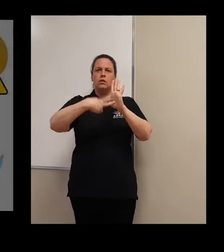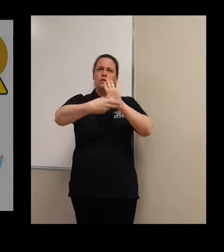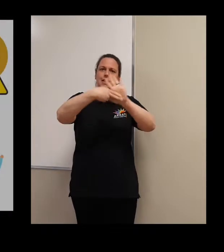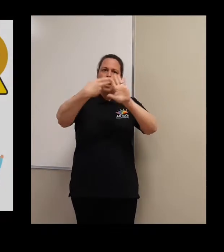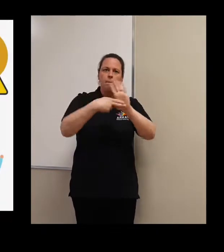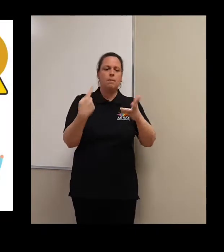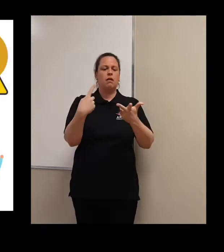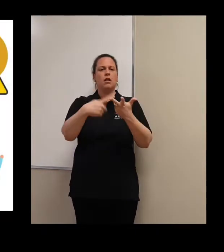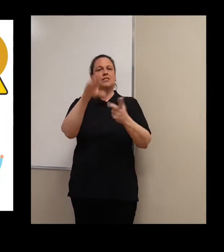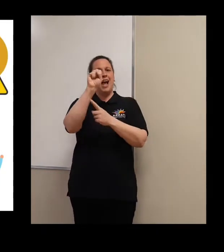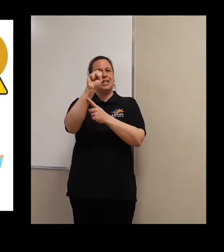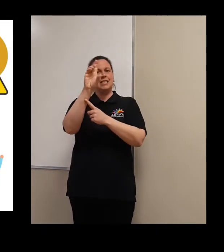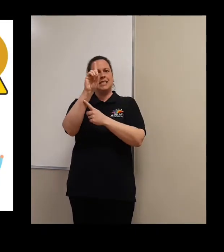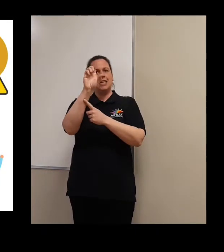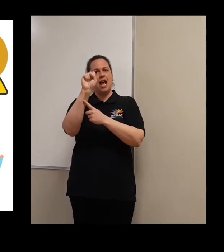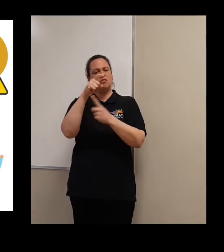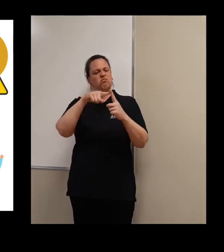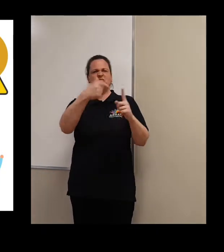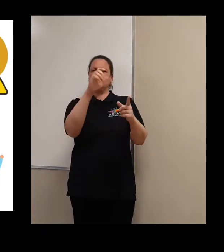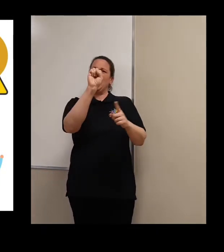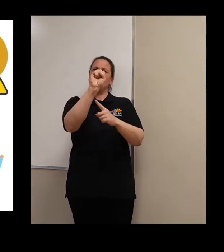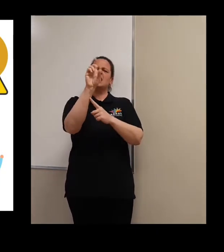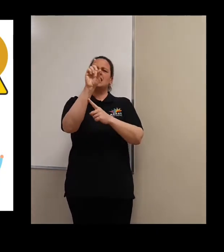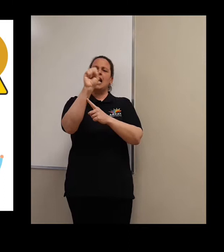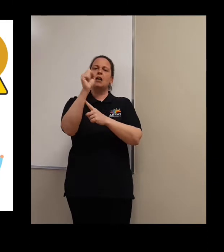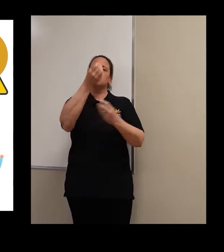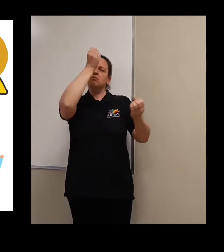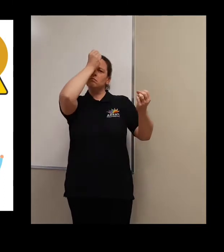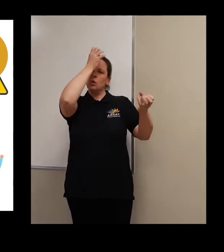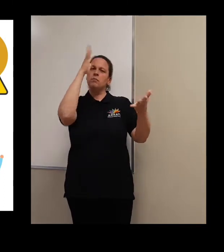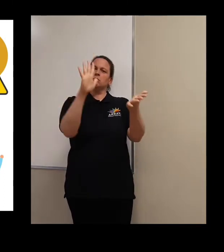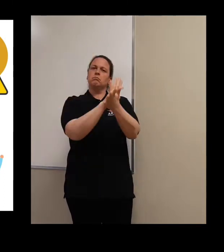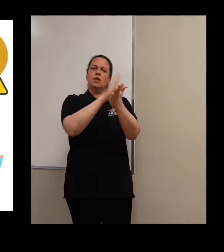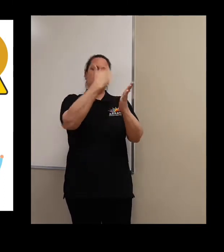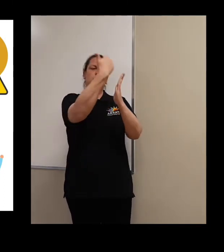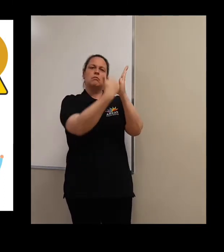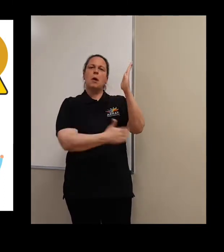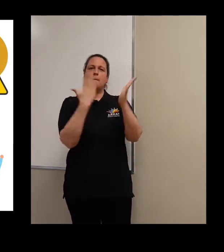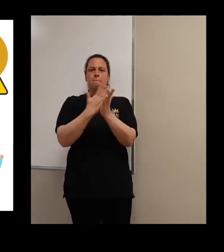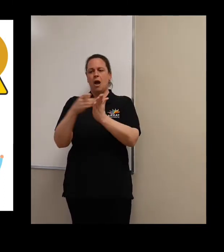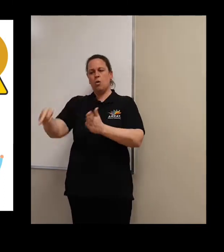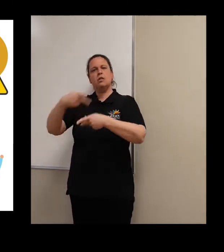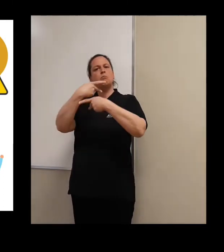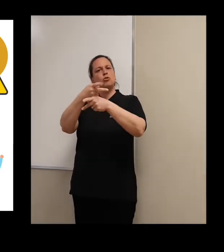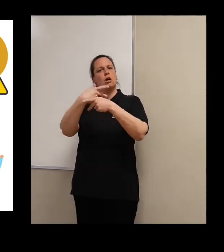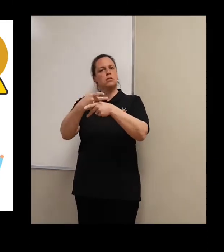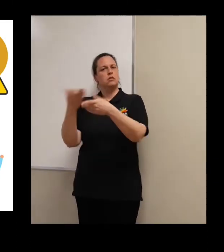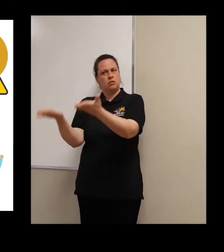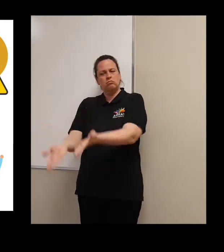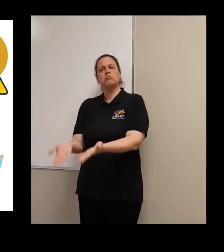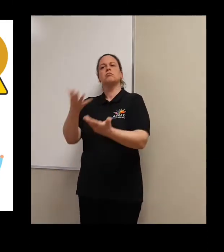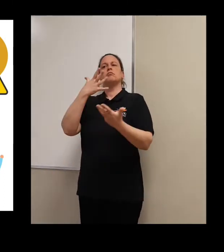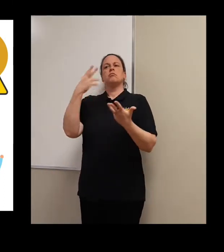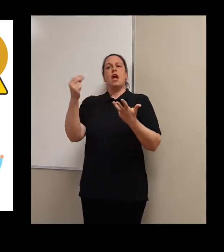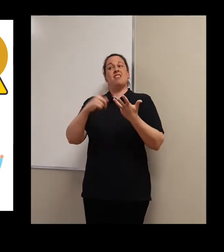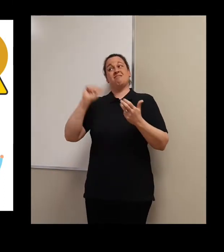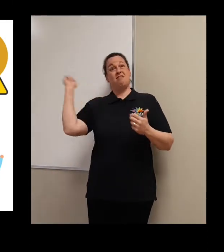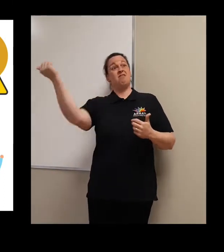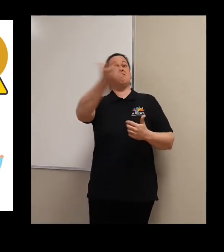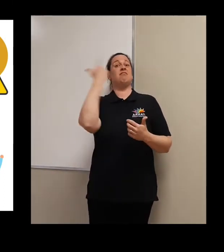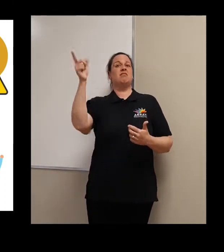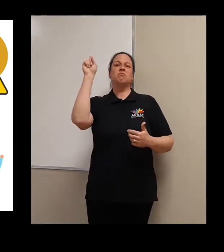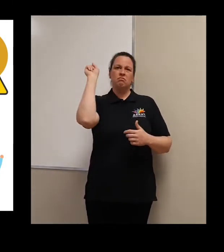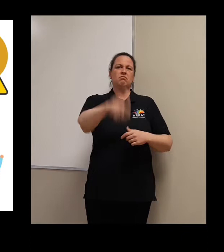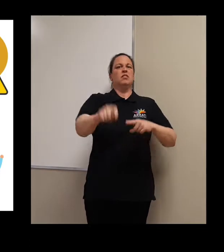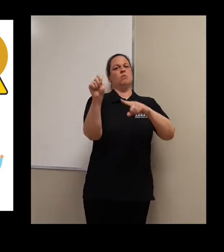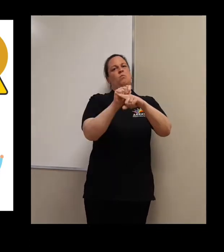product labels, to understand why products have an SDS or safety data sheet, and how to use them. Everyone must